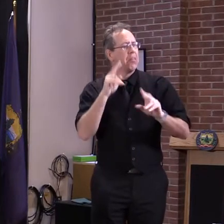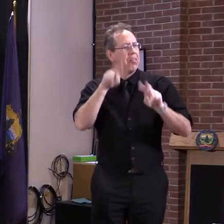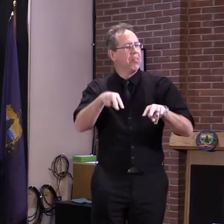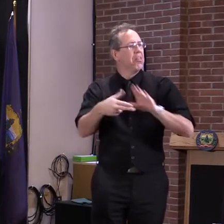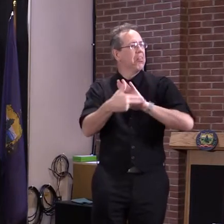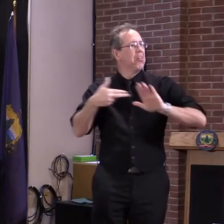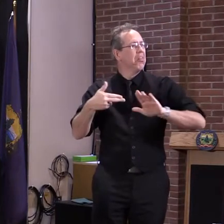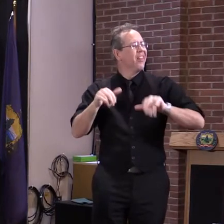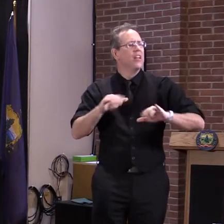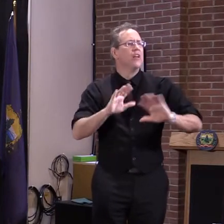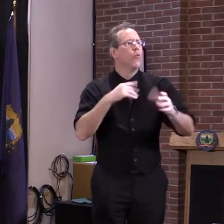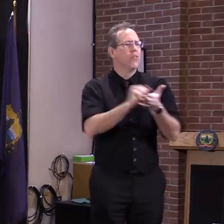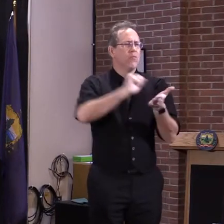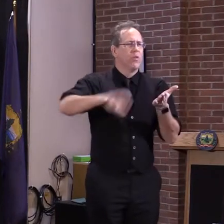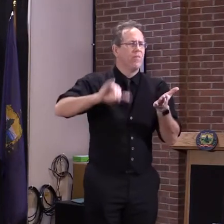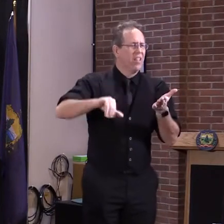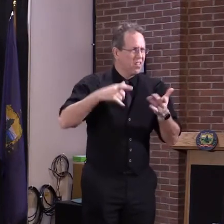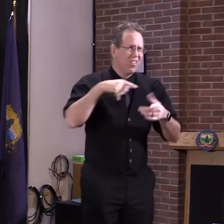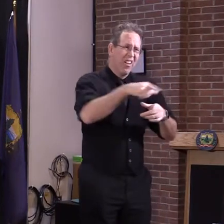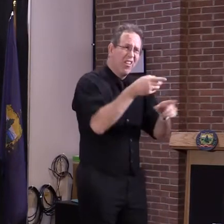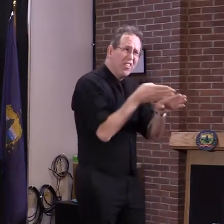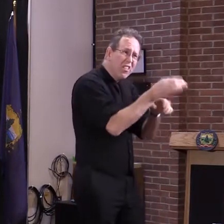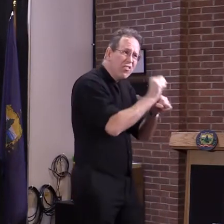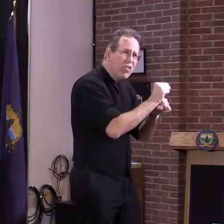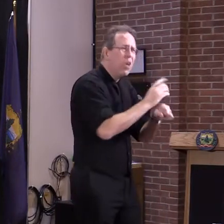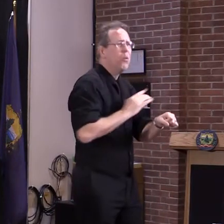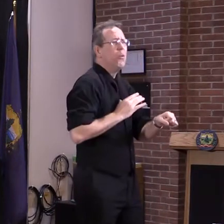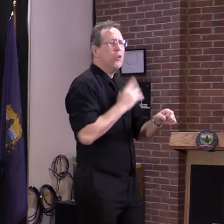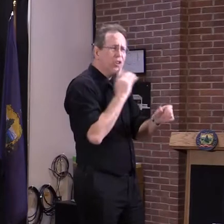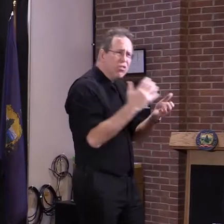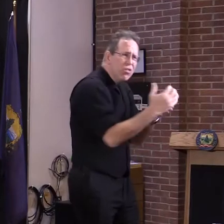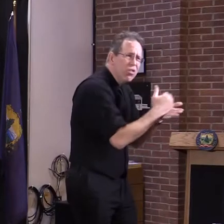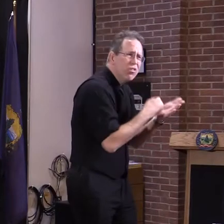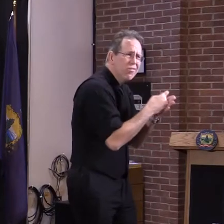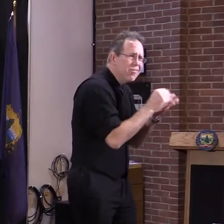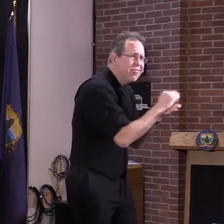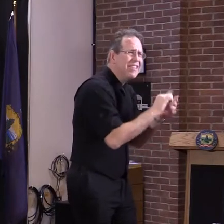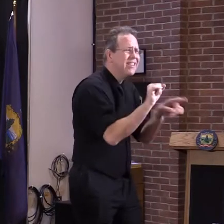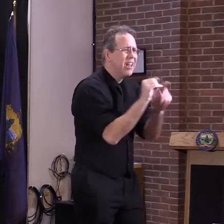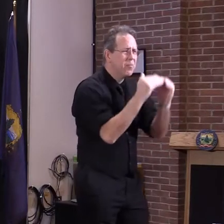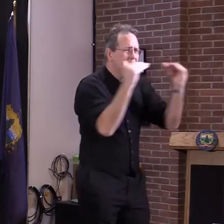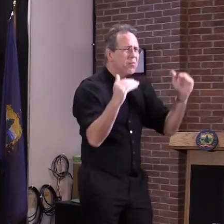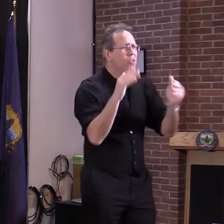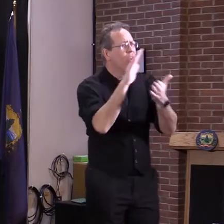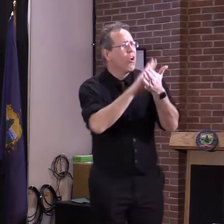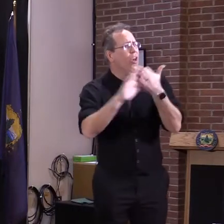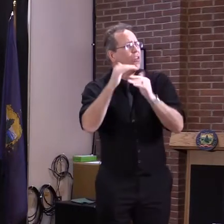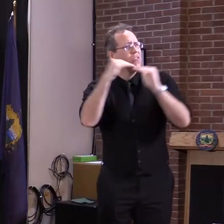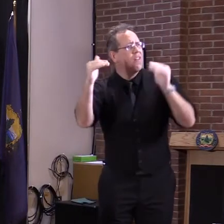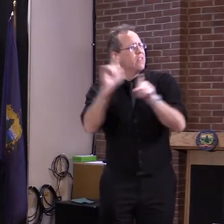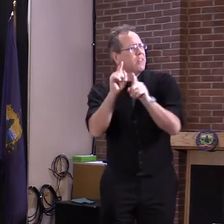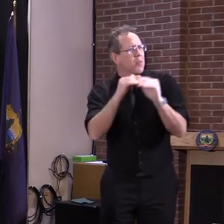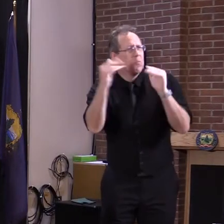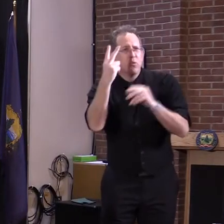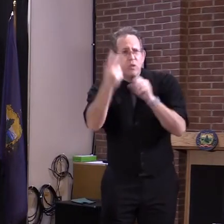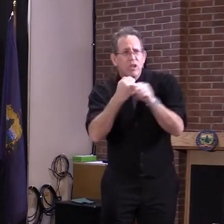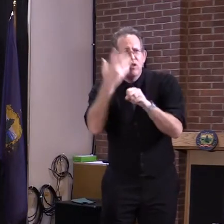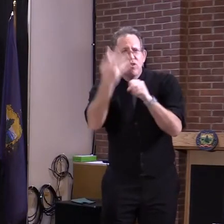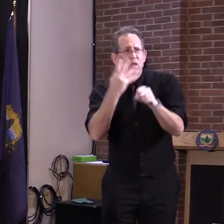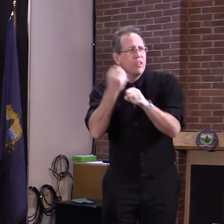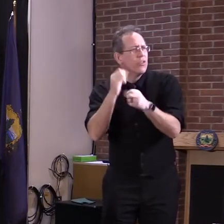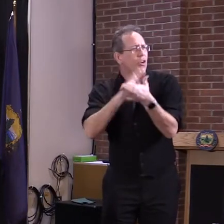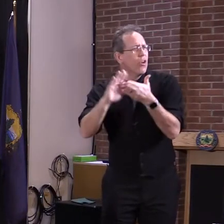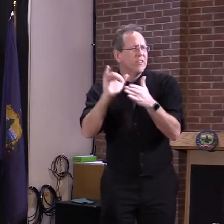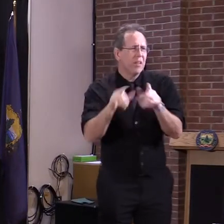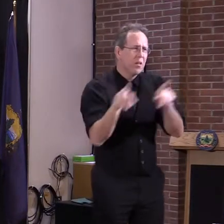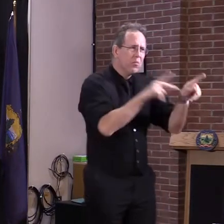can be just as lucrative as a four-year degree. So we'll be launching a $1.4 million recruitment campaign